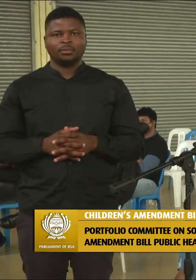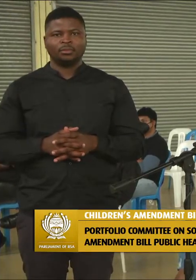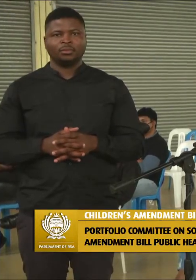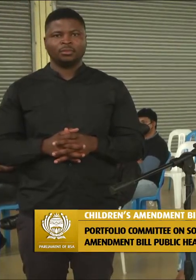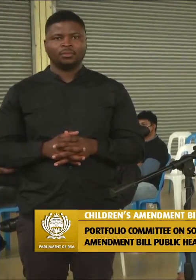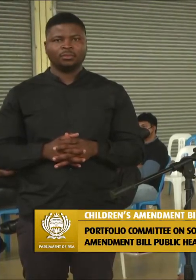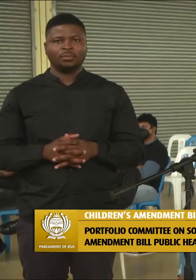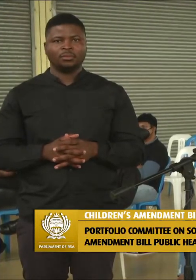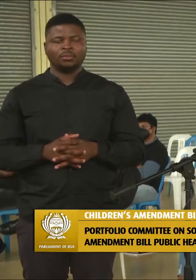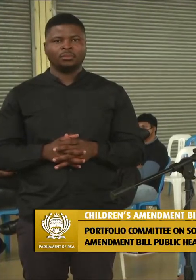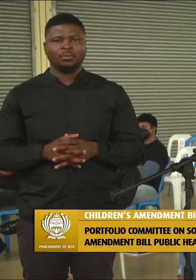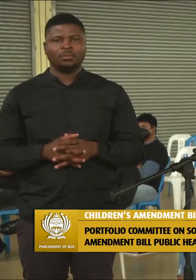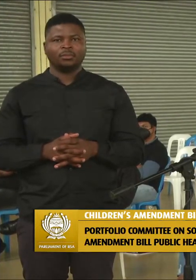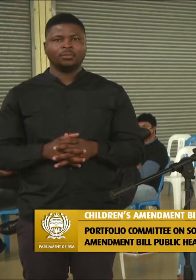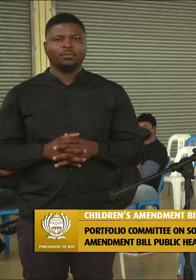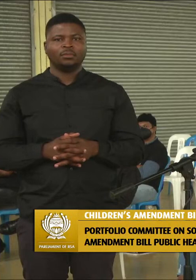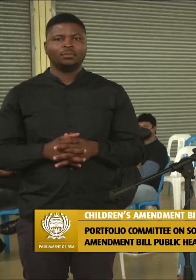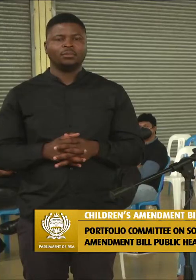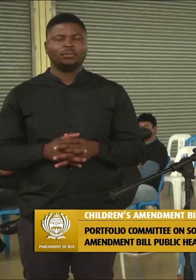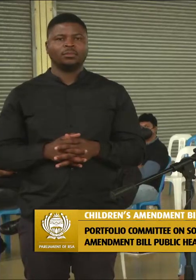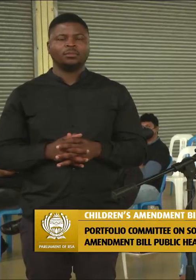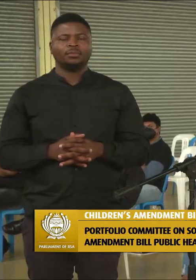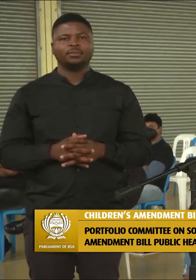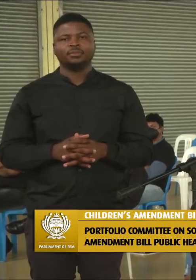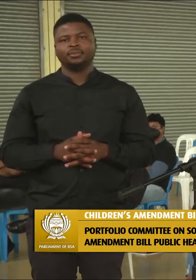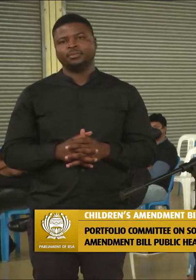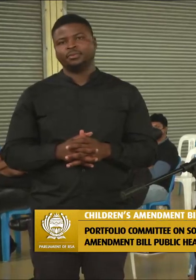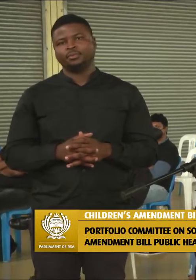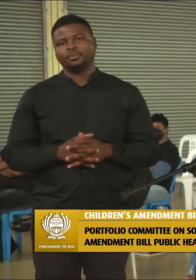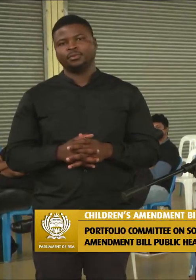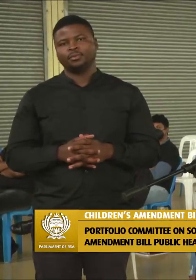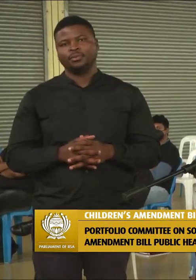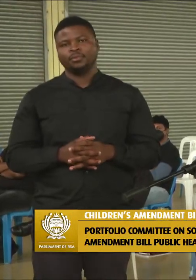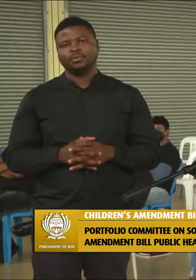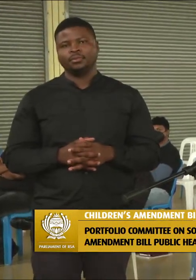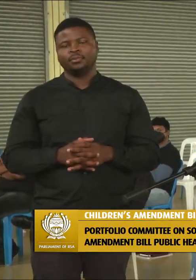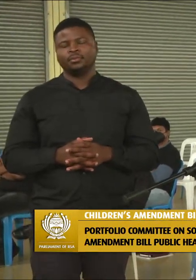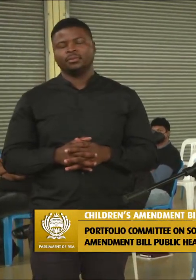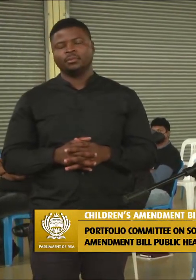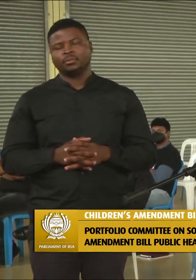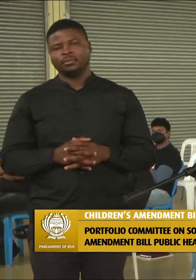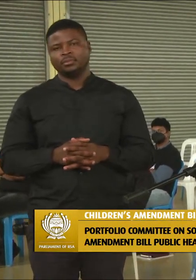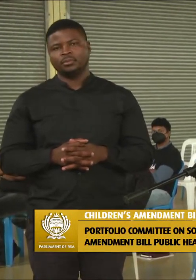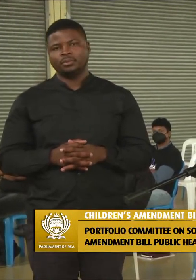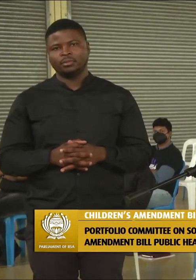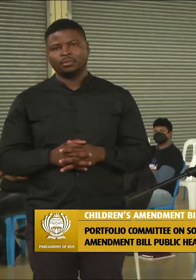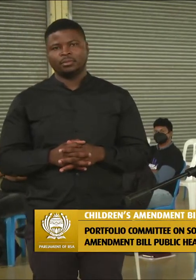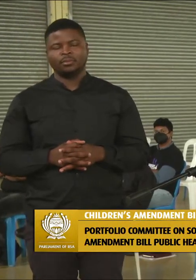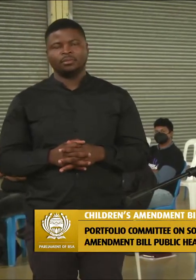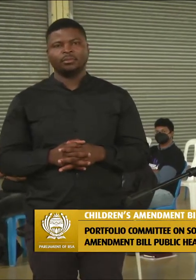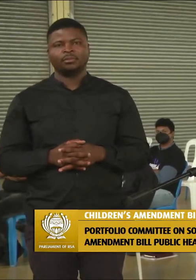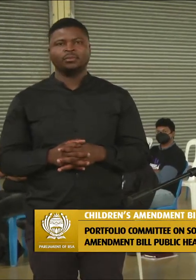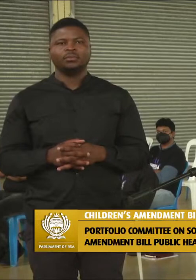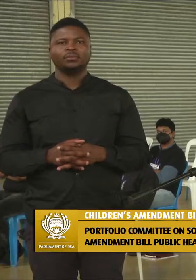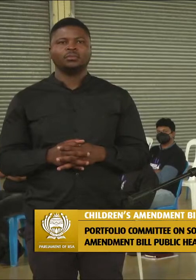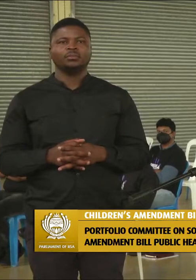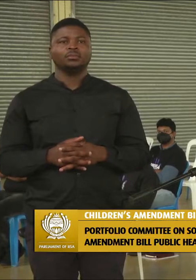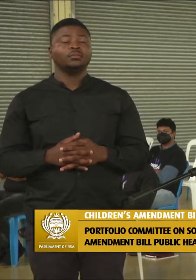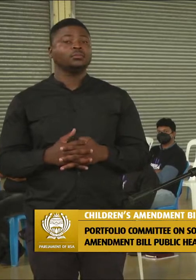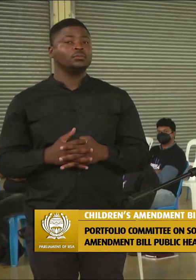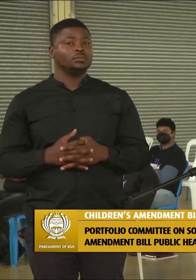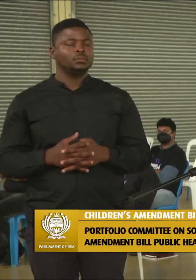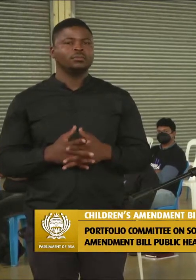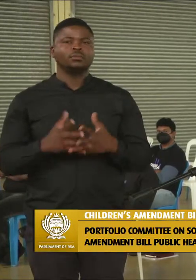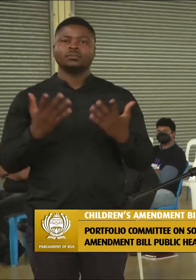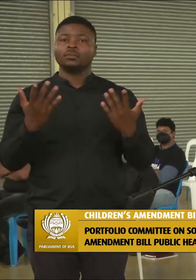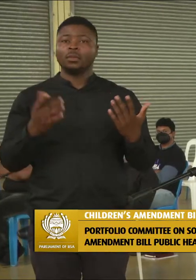players iwona uthola ukuthi noma understand the process but awayenzi kahle.